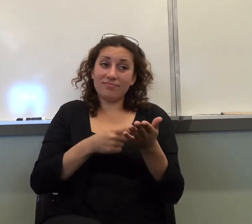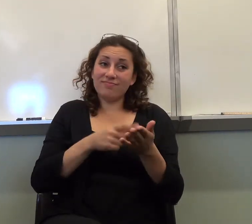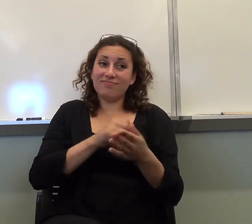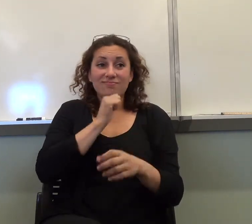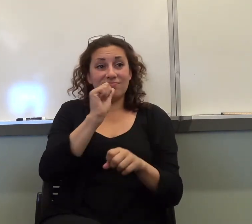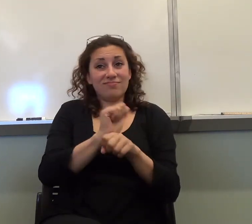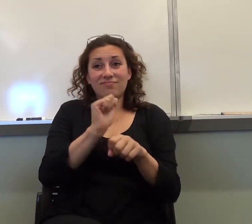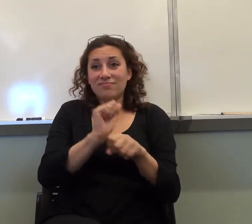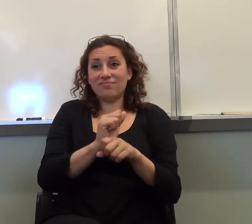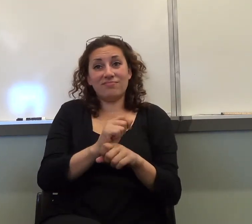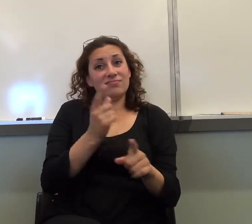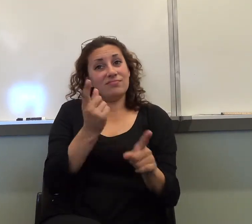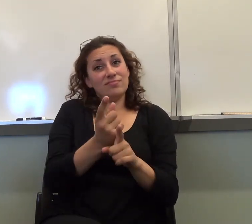Yeah, it does